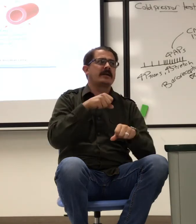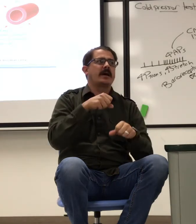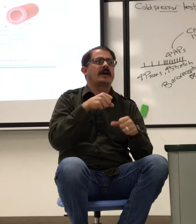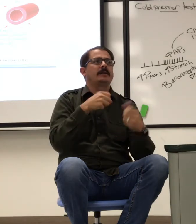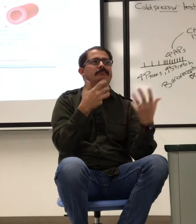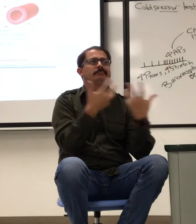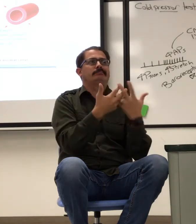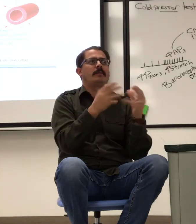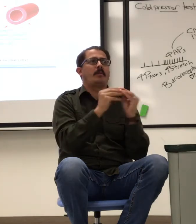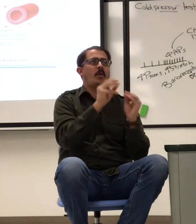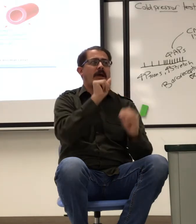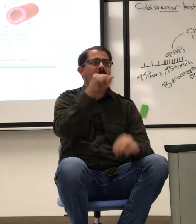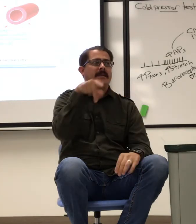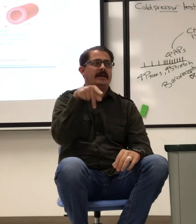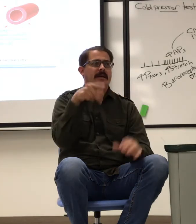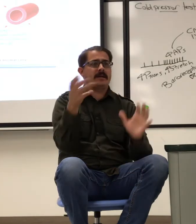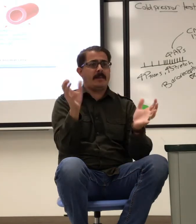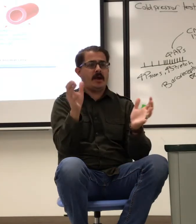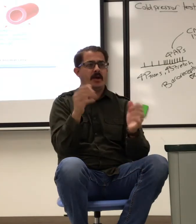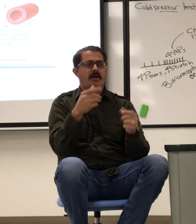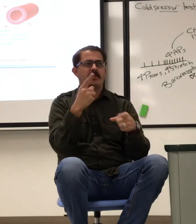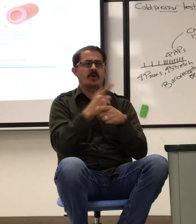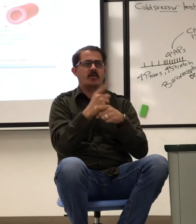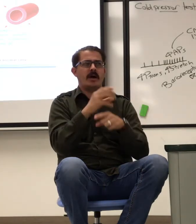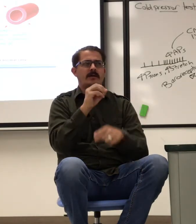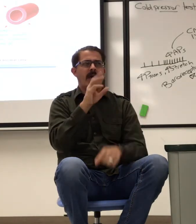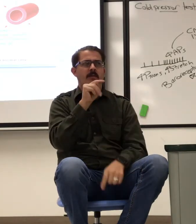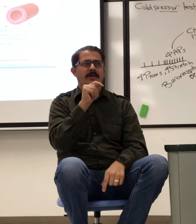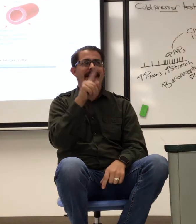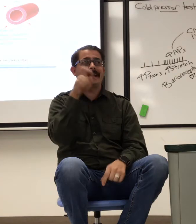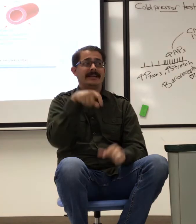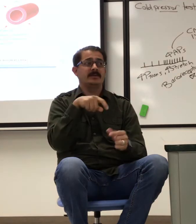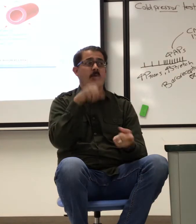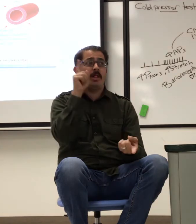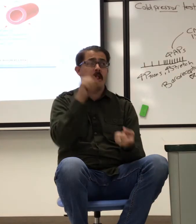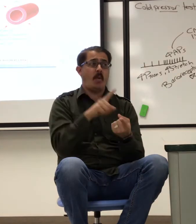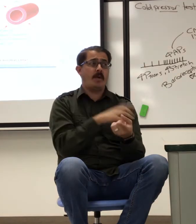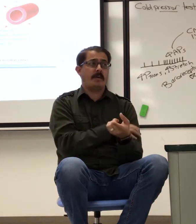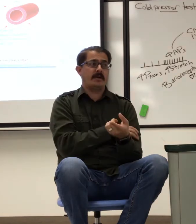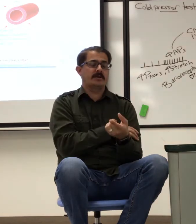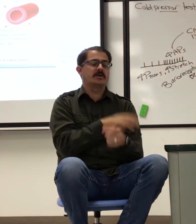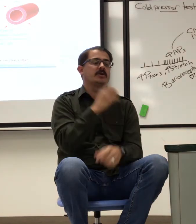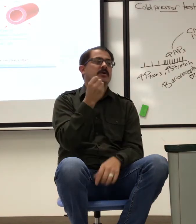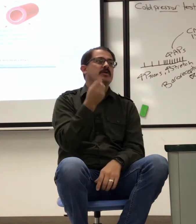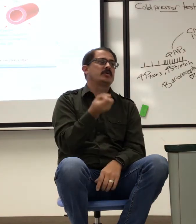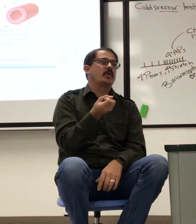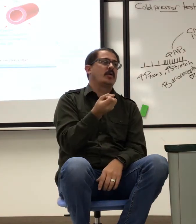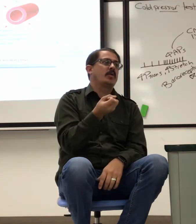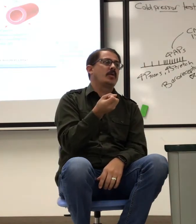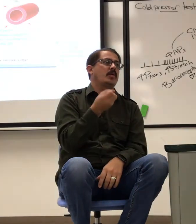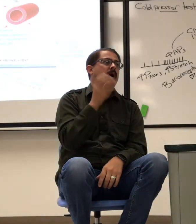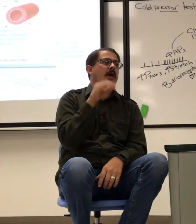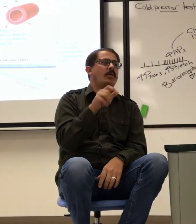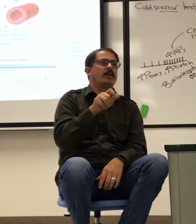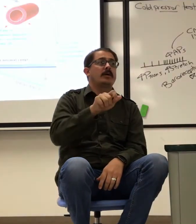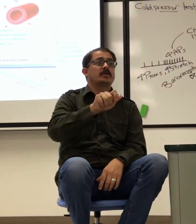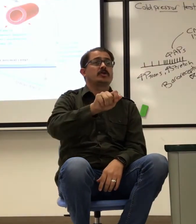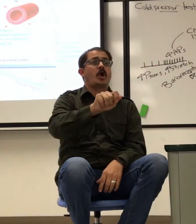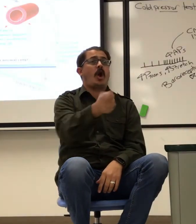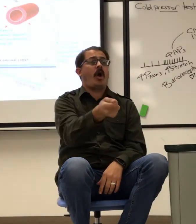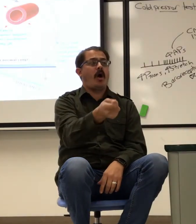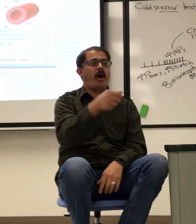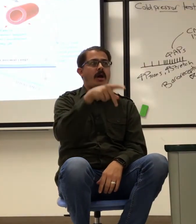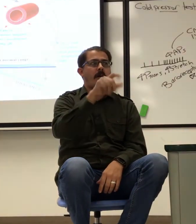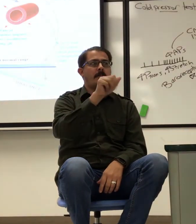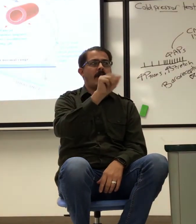more APs. What's the correct output? I got a lower blood pressure. So this is where I want to turn on parasympathetic.